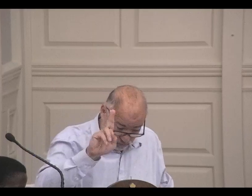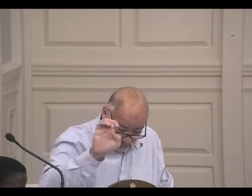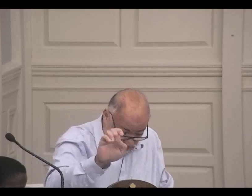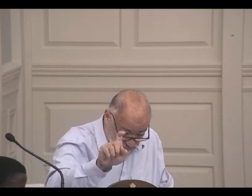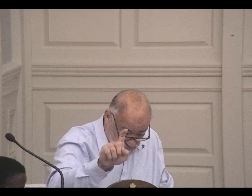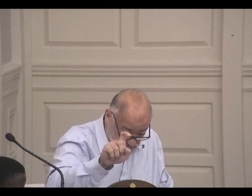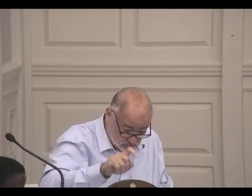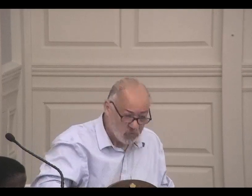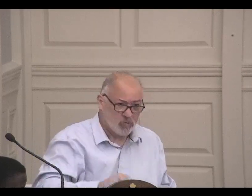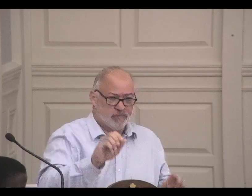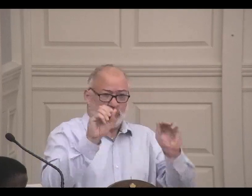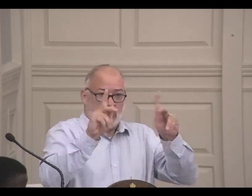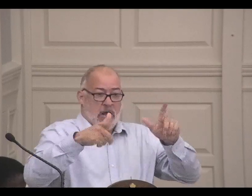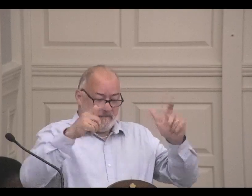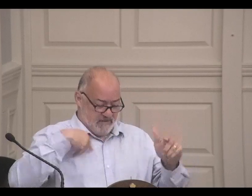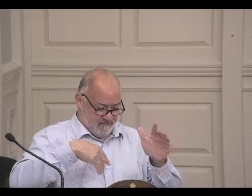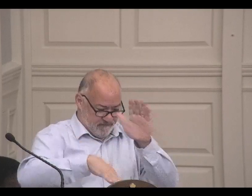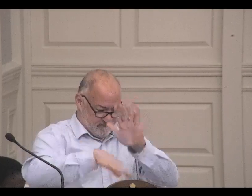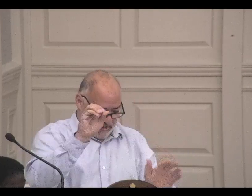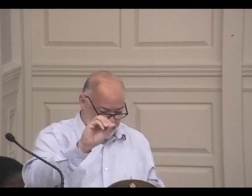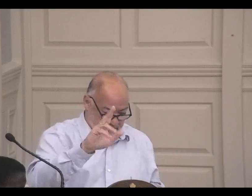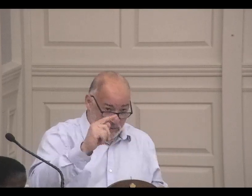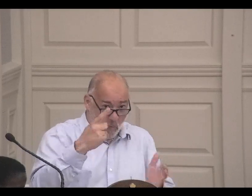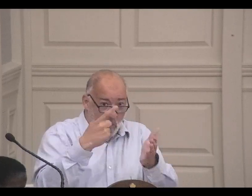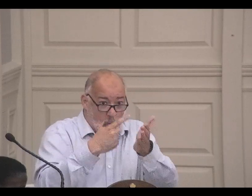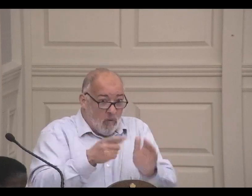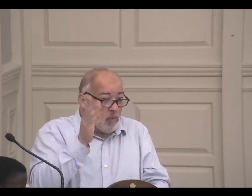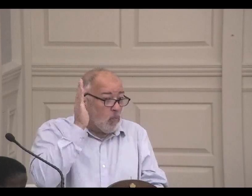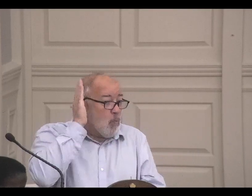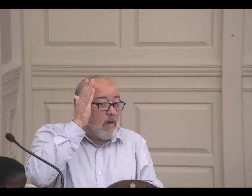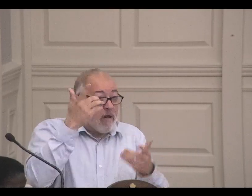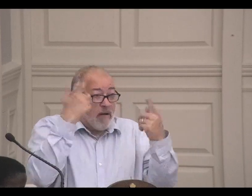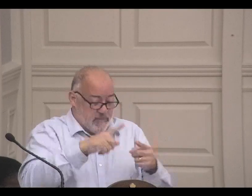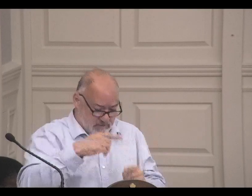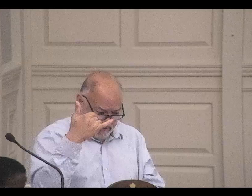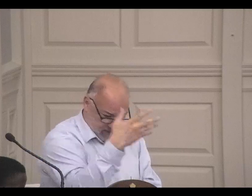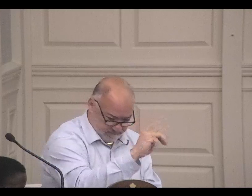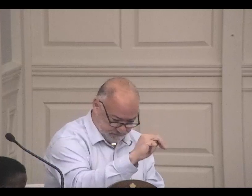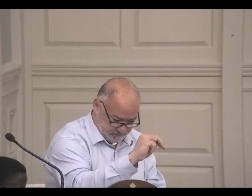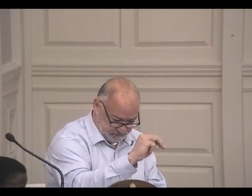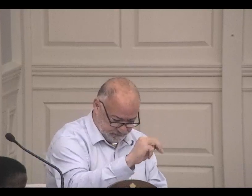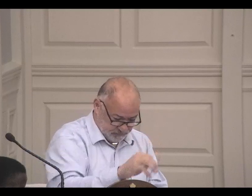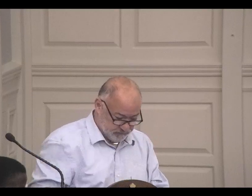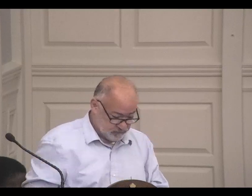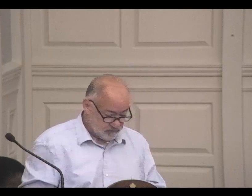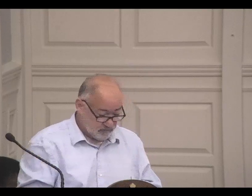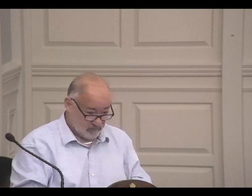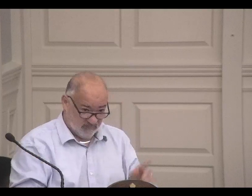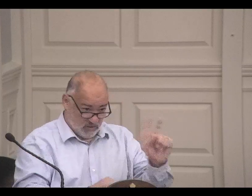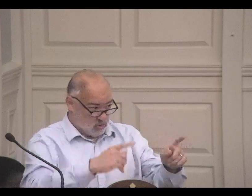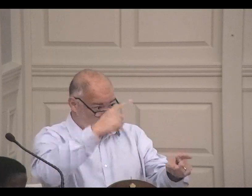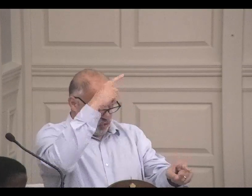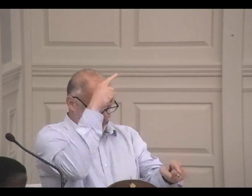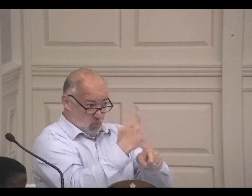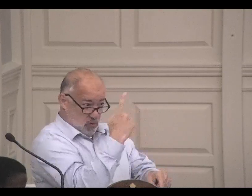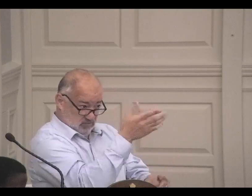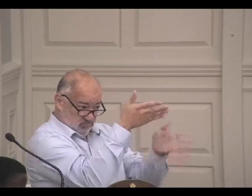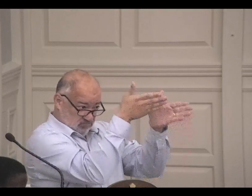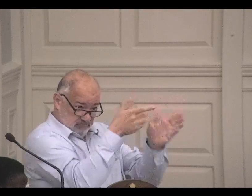our training. Let us see whether his words be true. Let us find out what